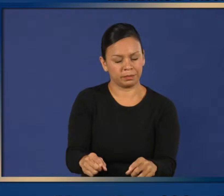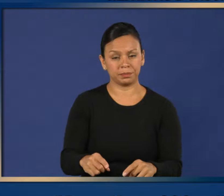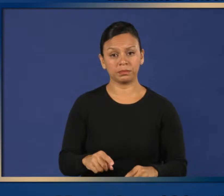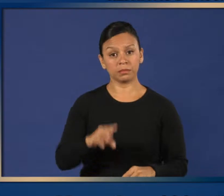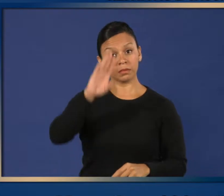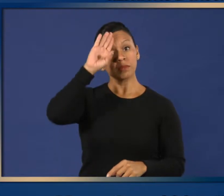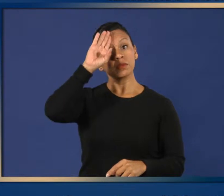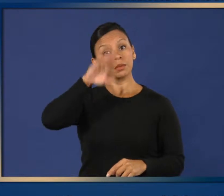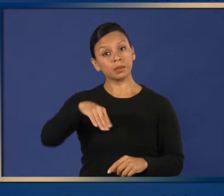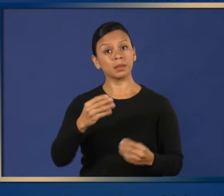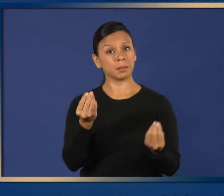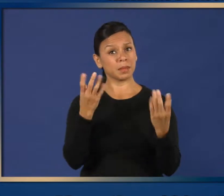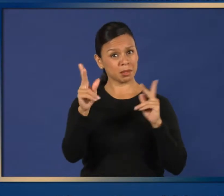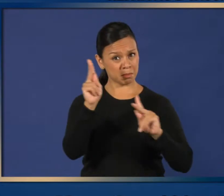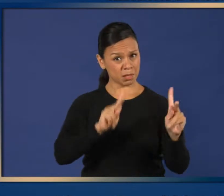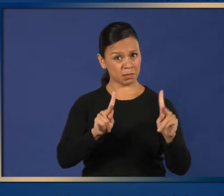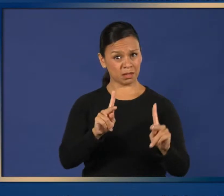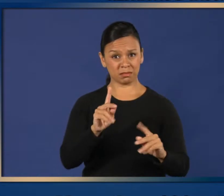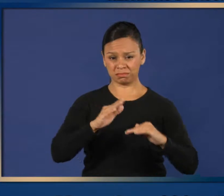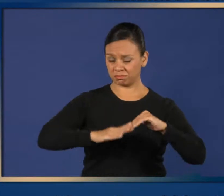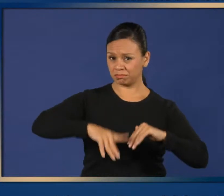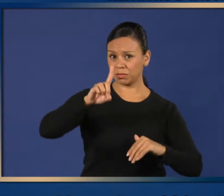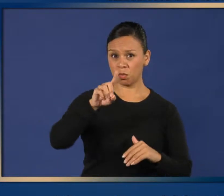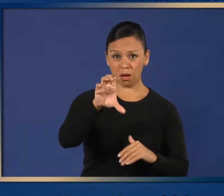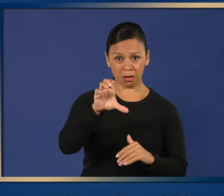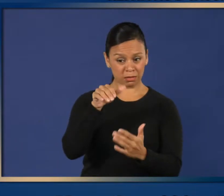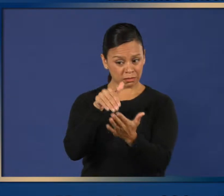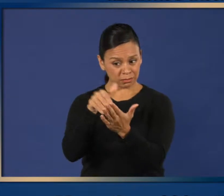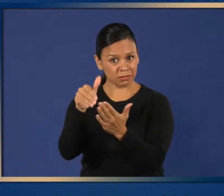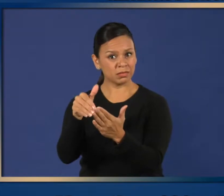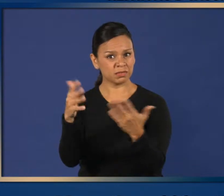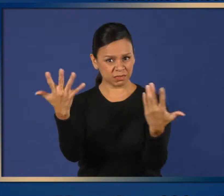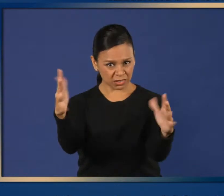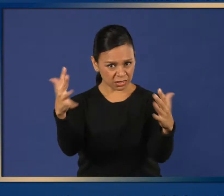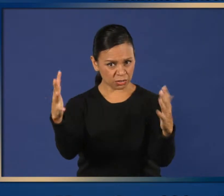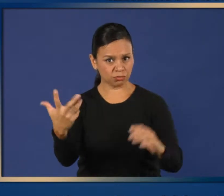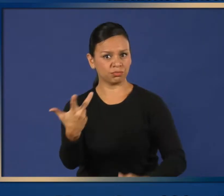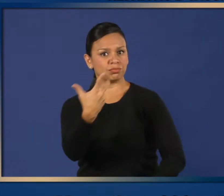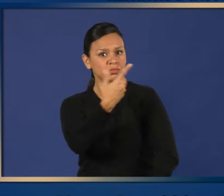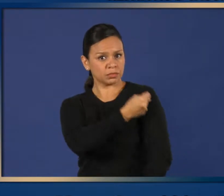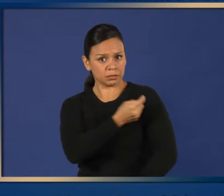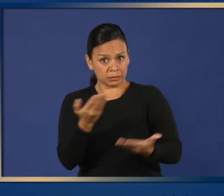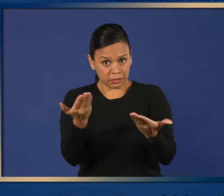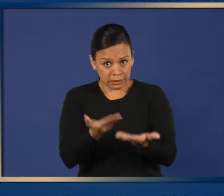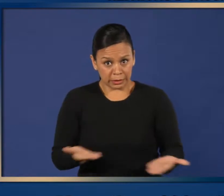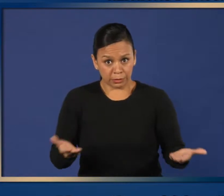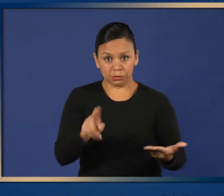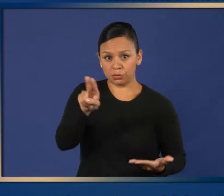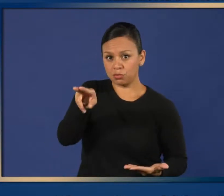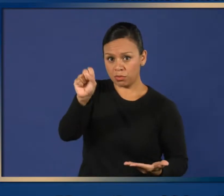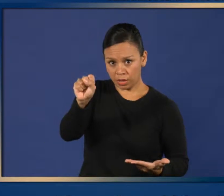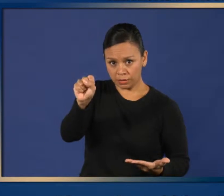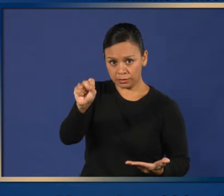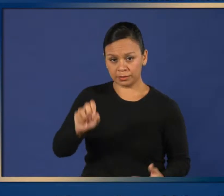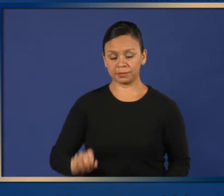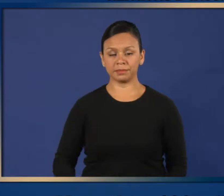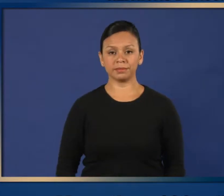More than 100 million people have gotten hepatitis B vaccine in the United States.